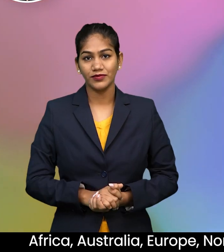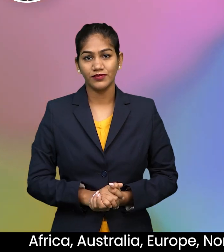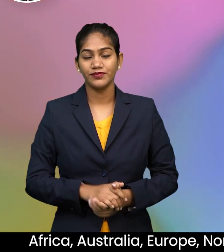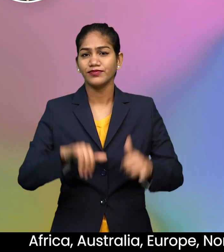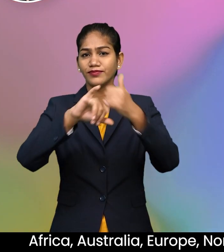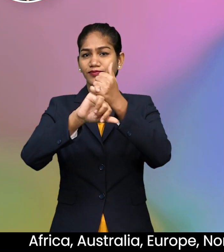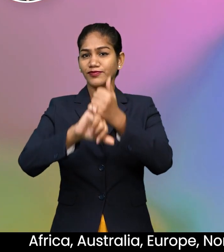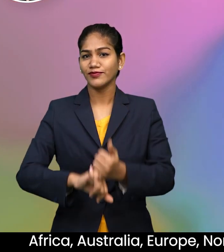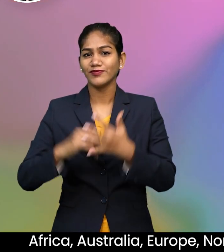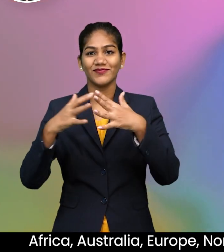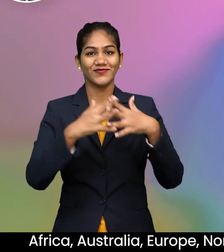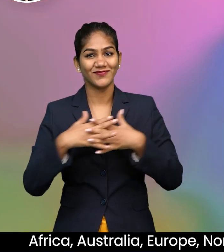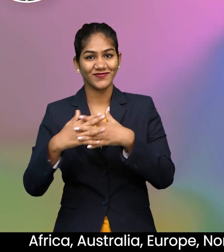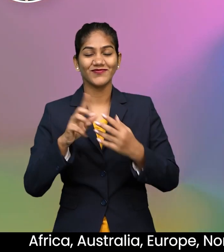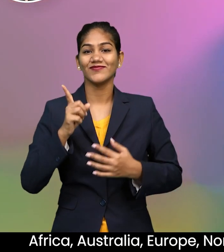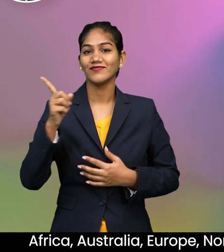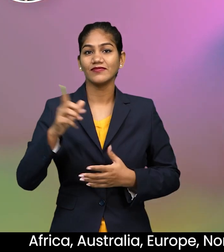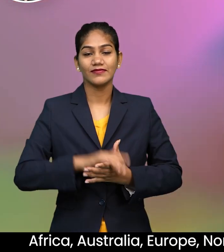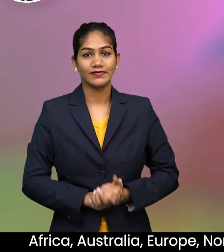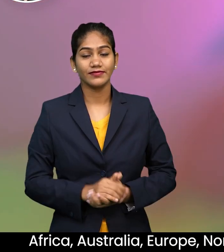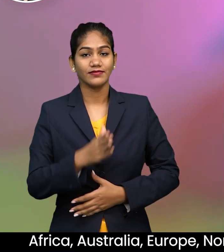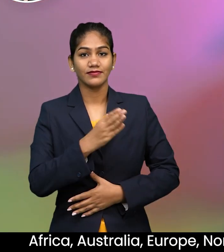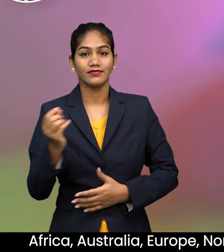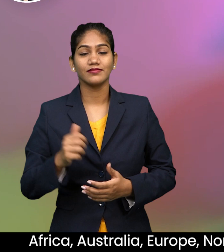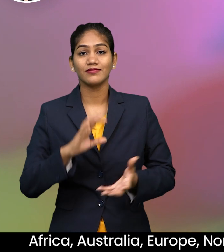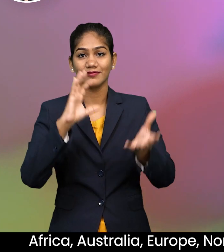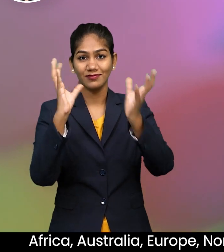South America, and Antarctica.